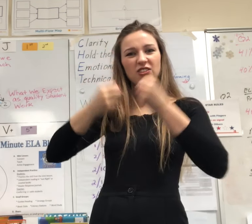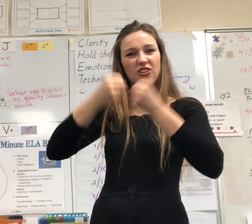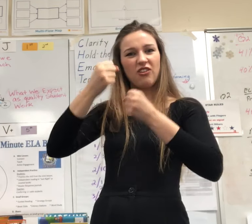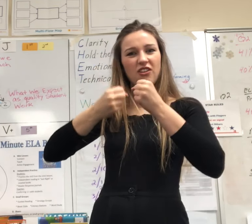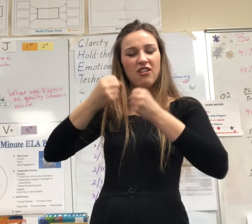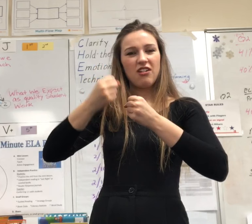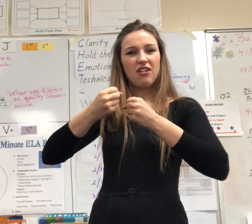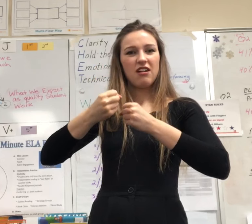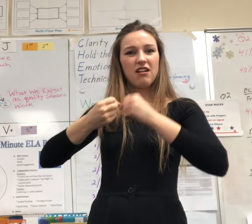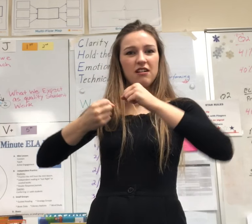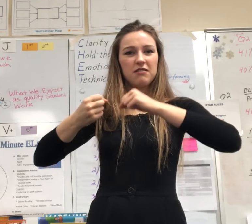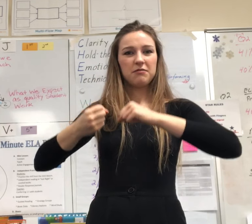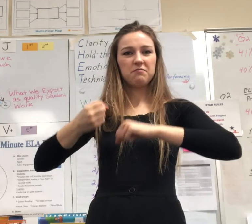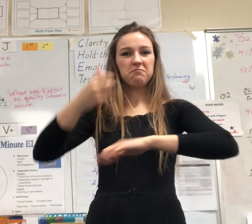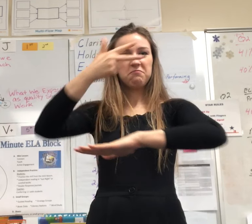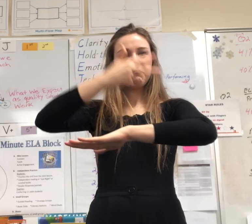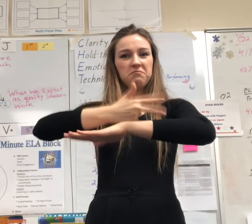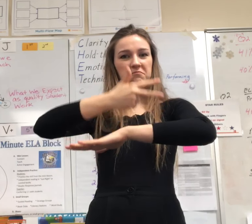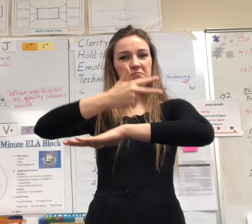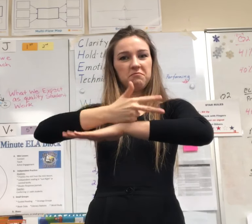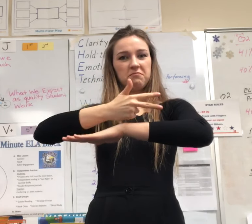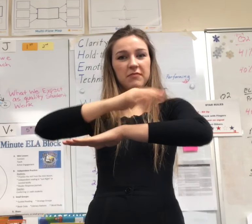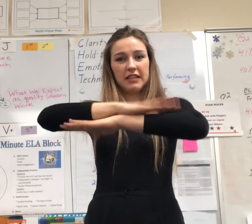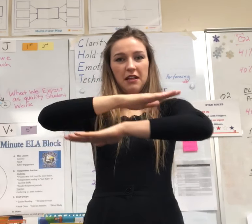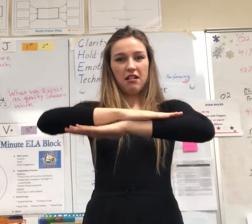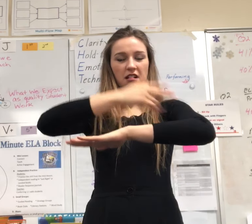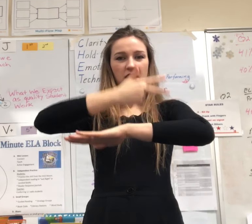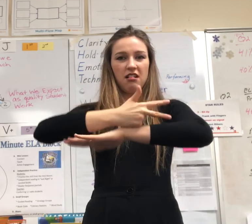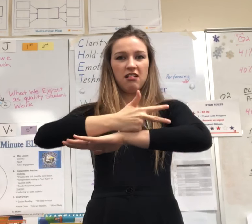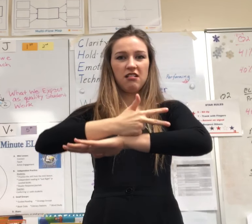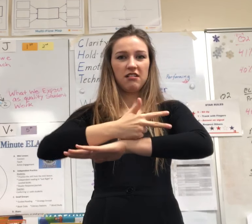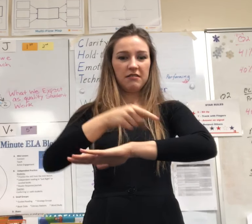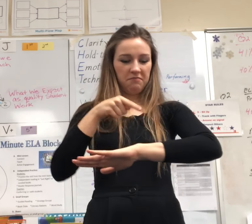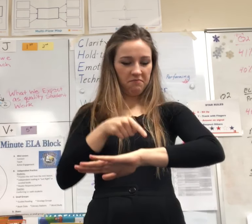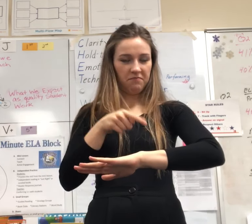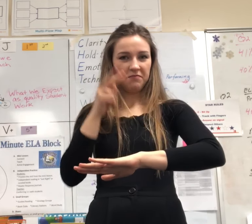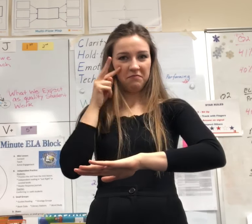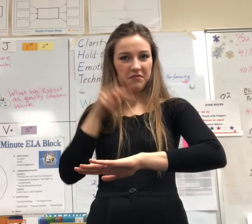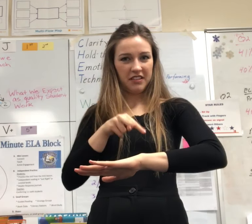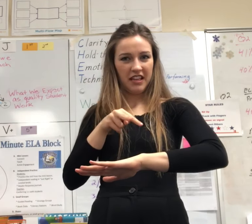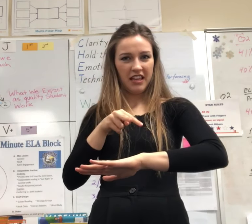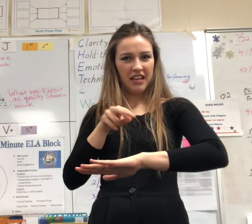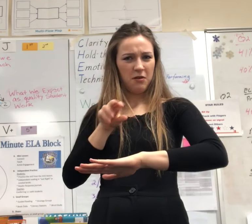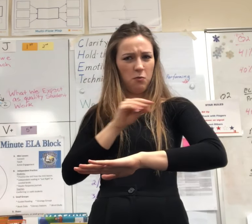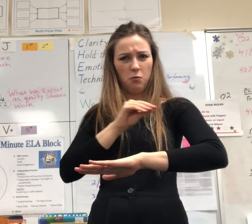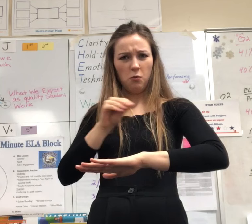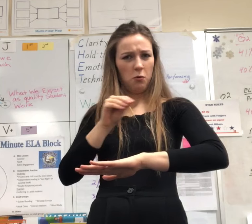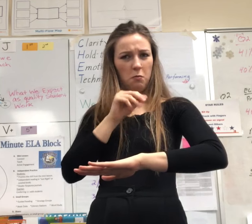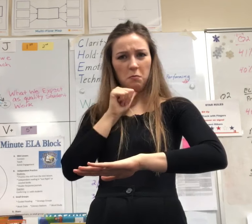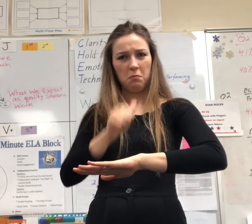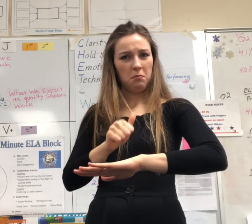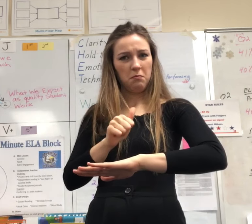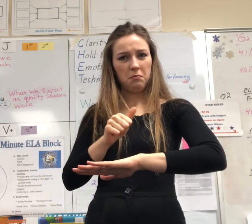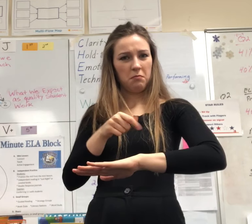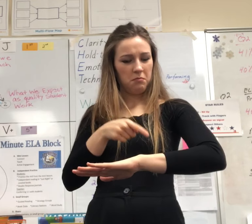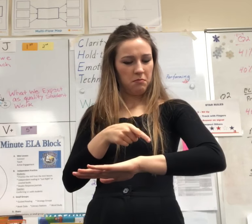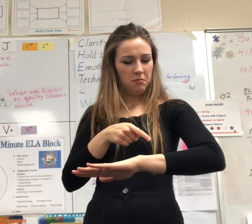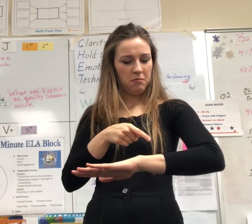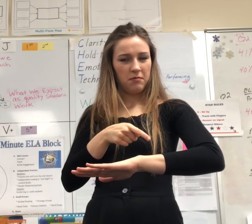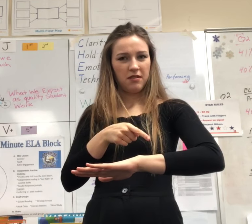here. Let's look at this vehicle right here. It's not going anywhere. Are there forces acting on this